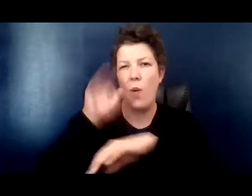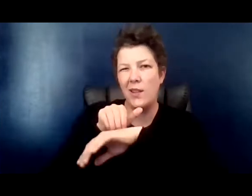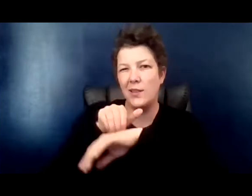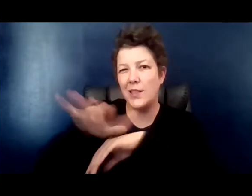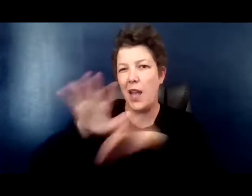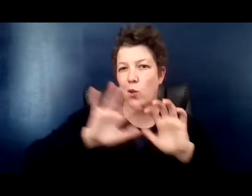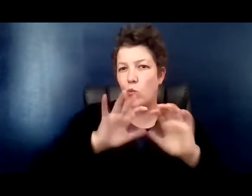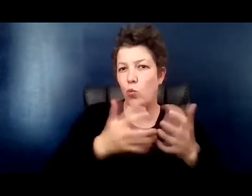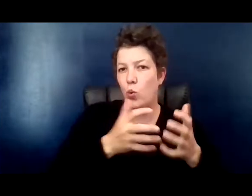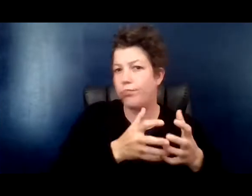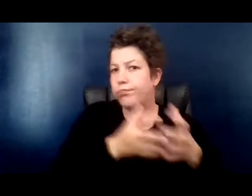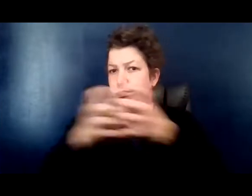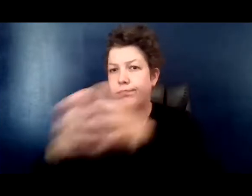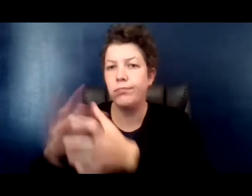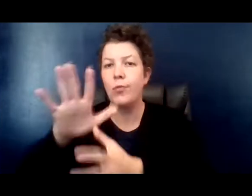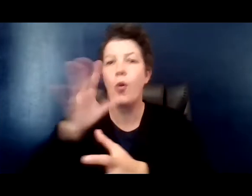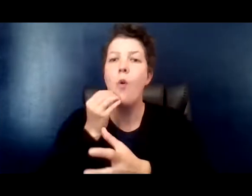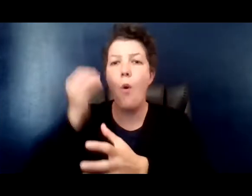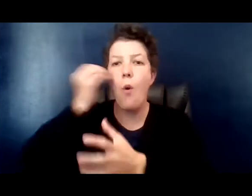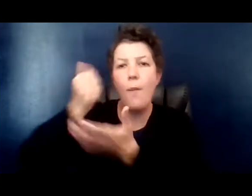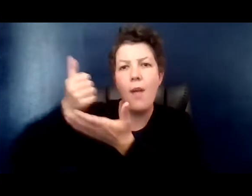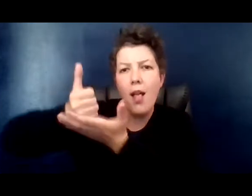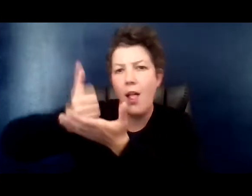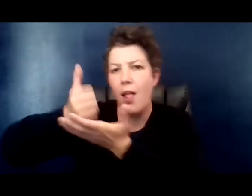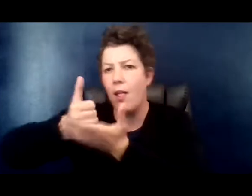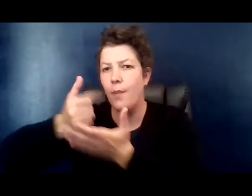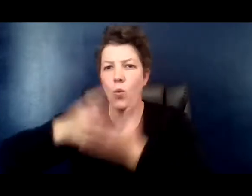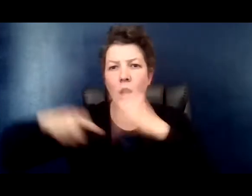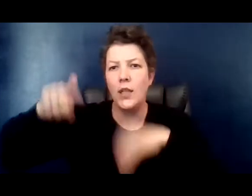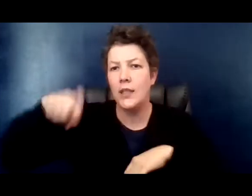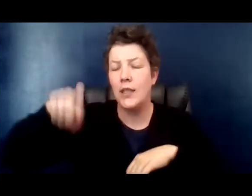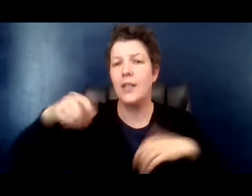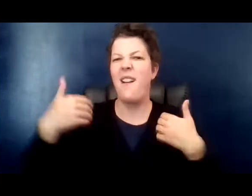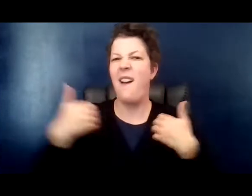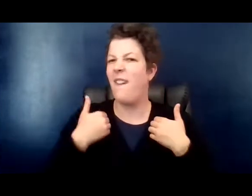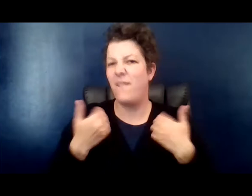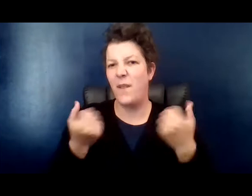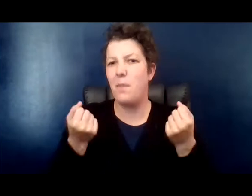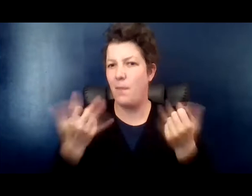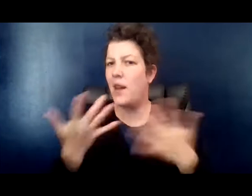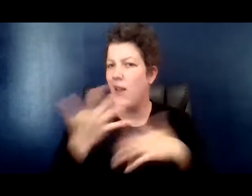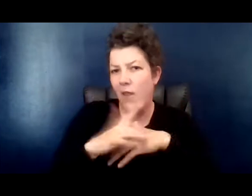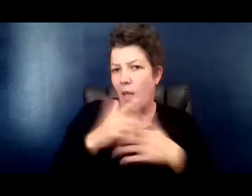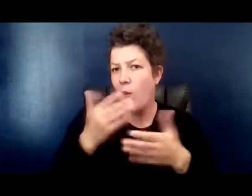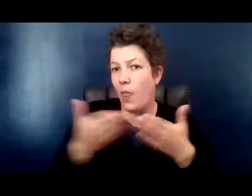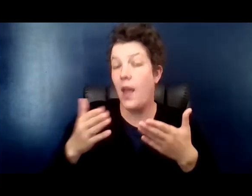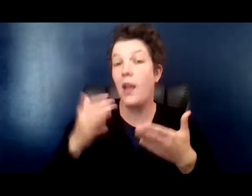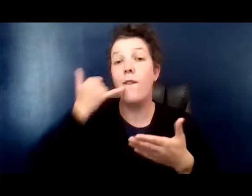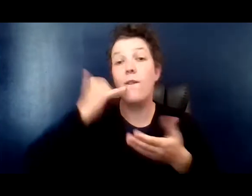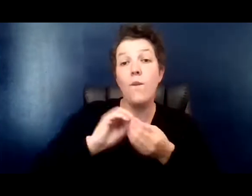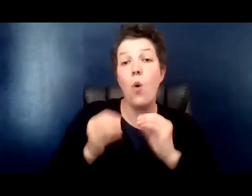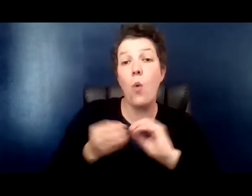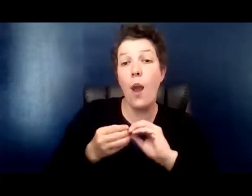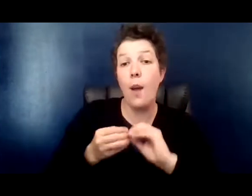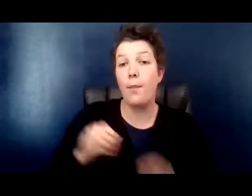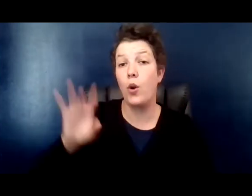that can give you resources you might need. And as you know, there's a number of different resources needed. And the hotline is, the area